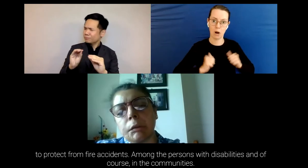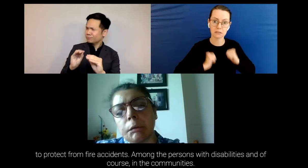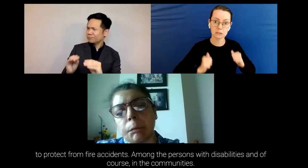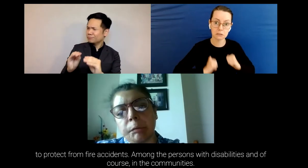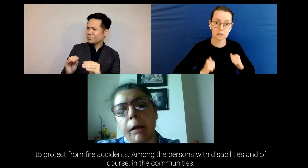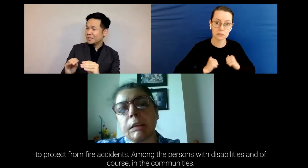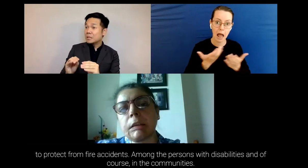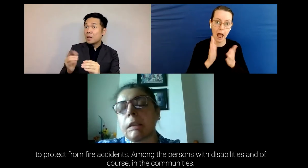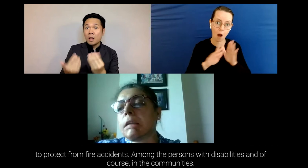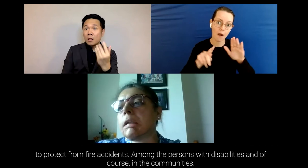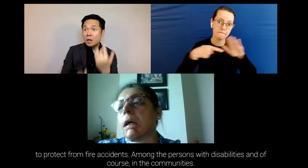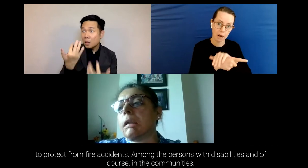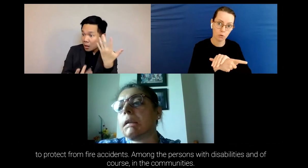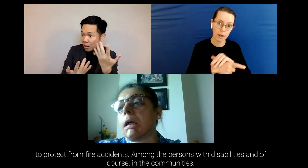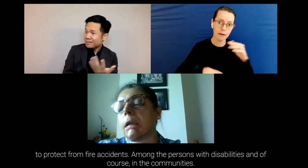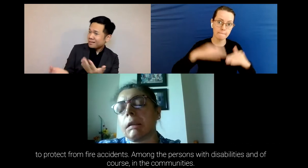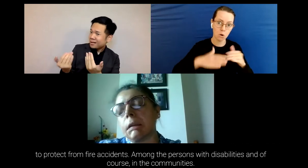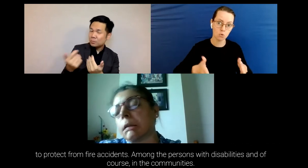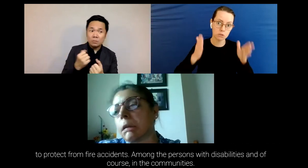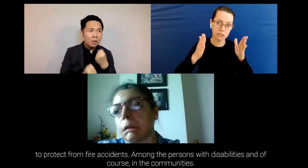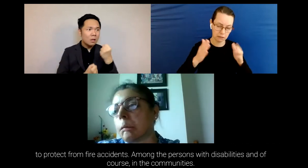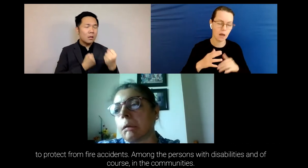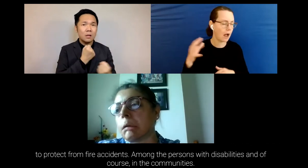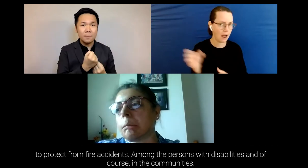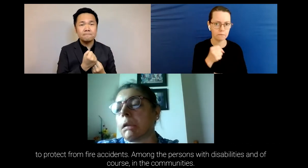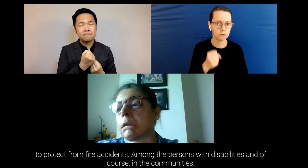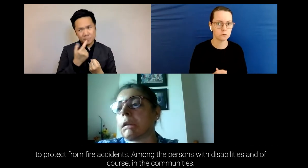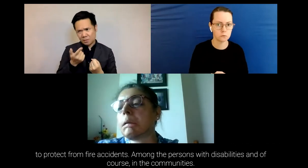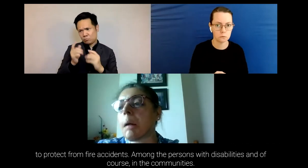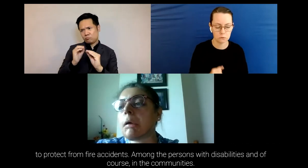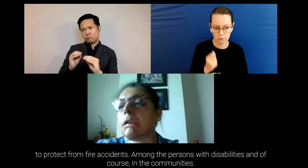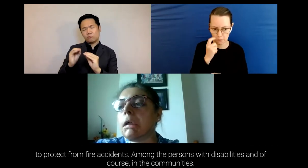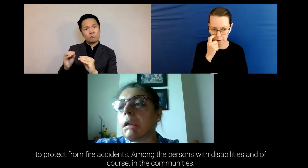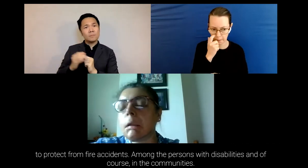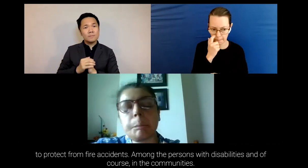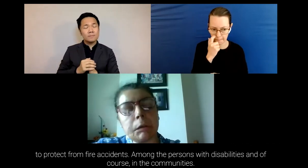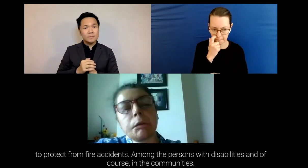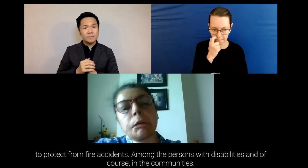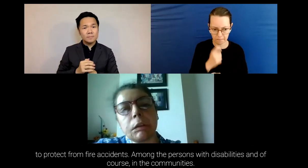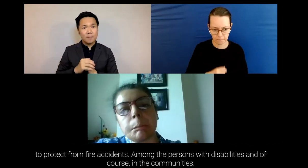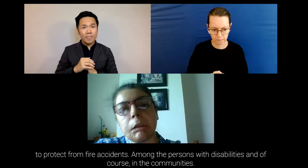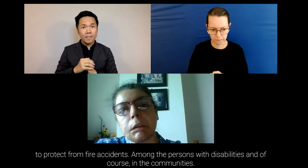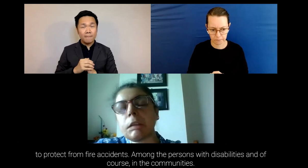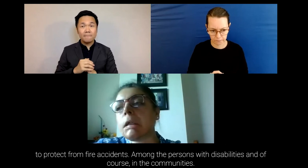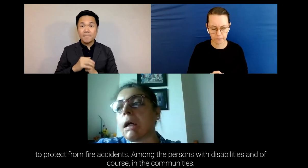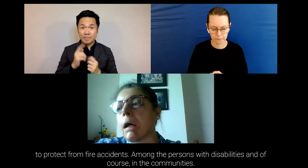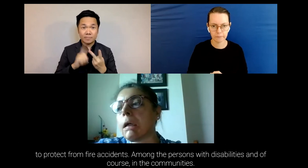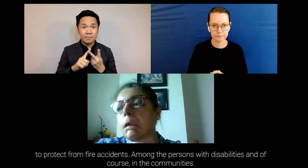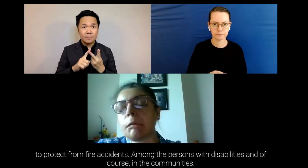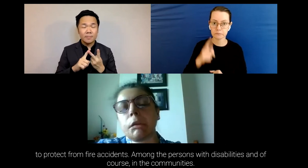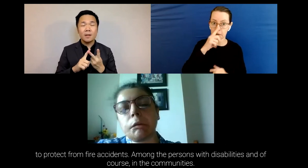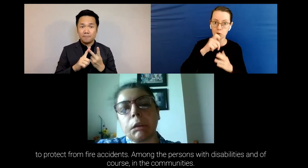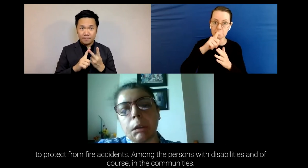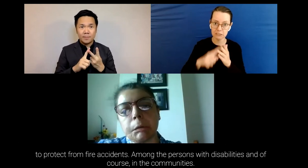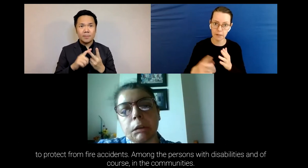to evacuate from fire accidents and other accidents among the persons with disabilities and